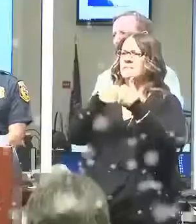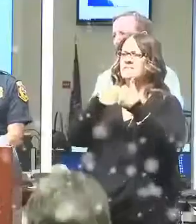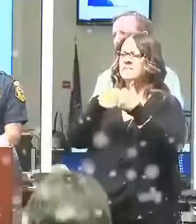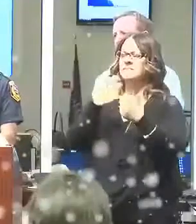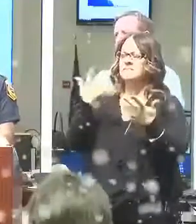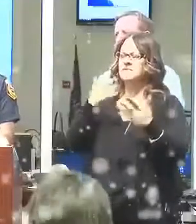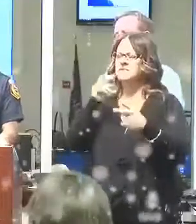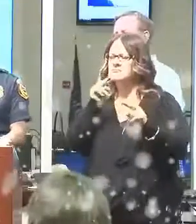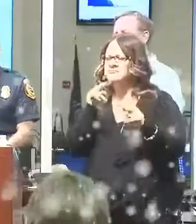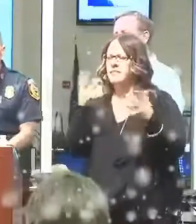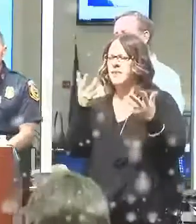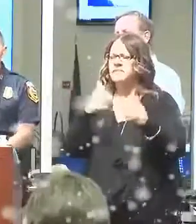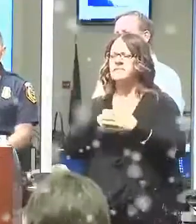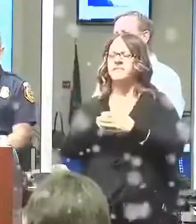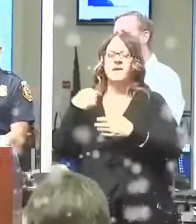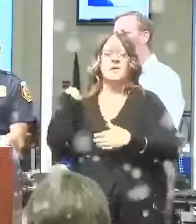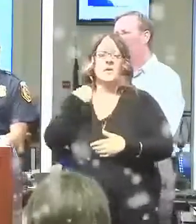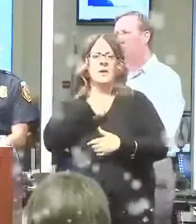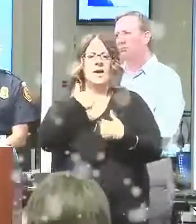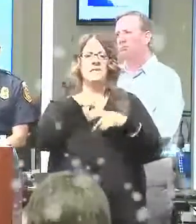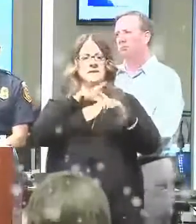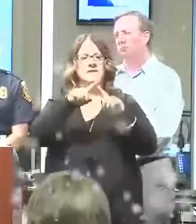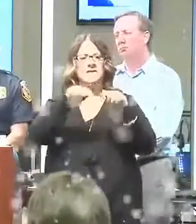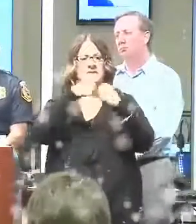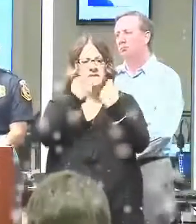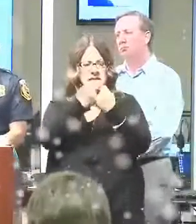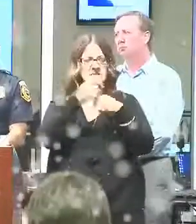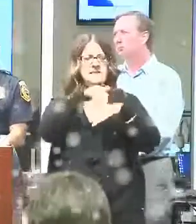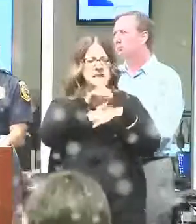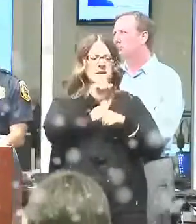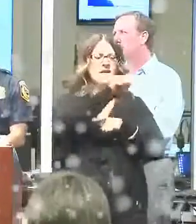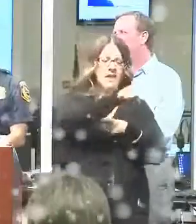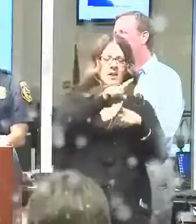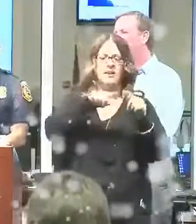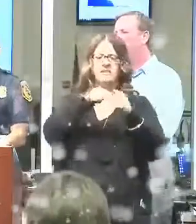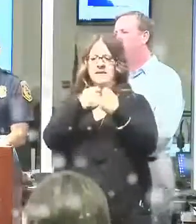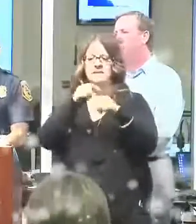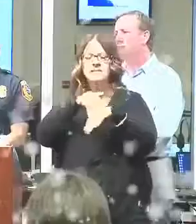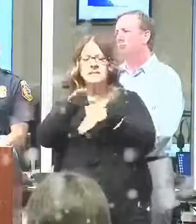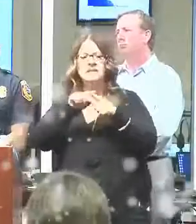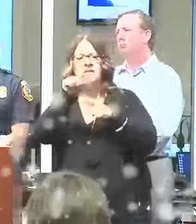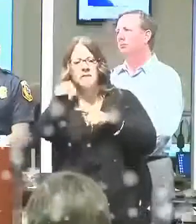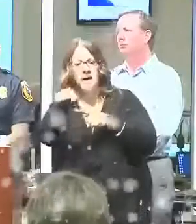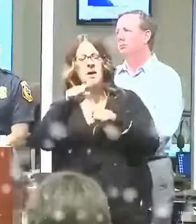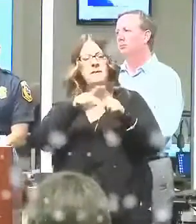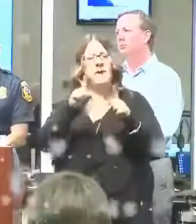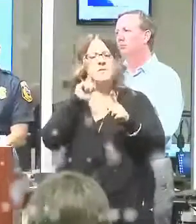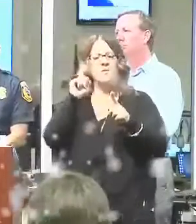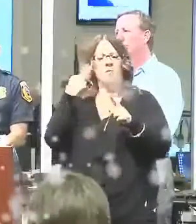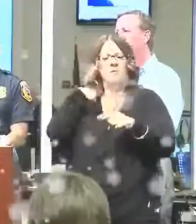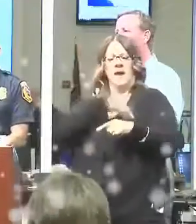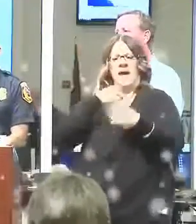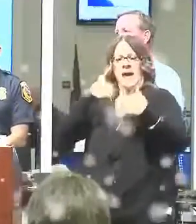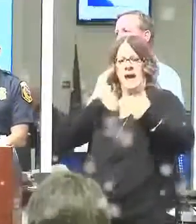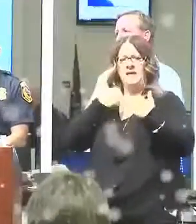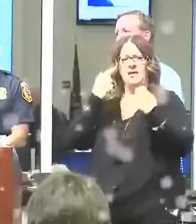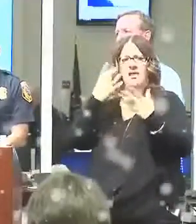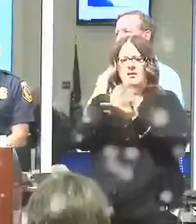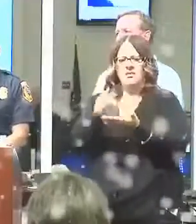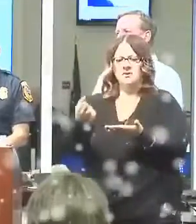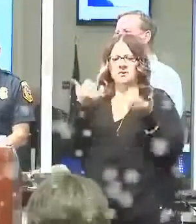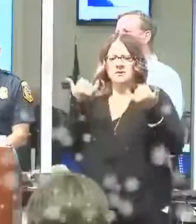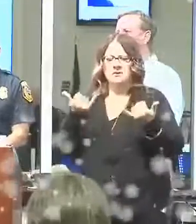The question had to do with our teams that are scattered around the area and what are the challenge. Well, really, we've got a lot of resources that are staged and in place. I mean,